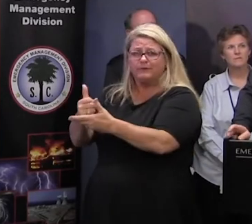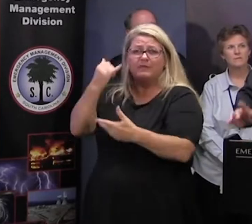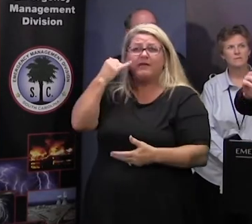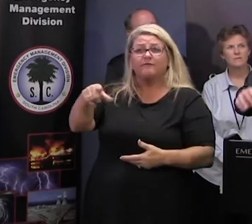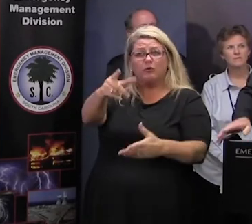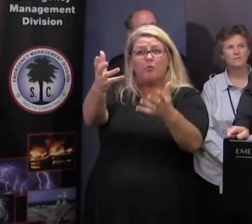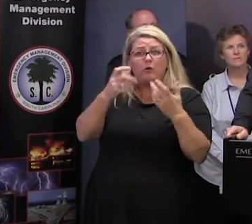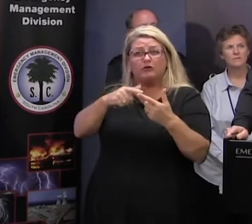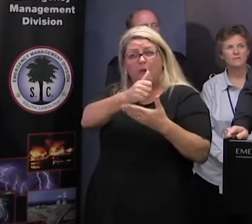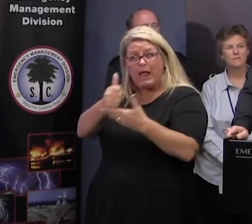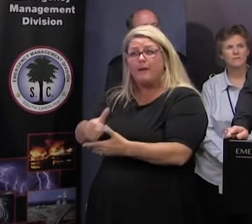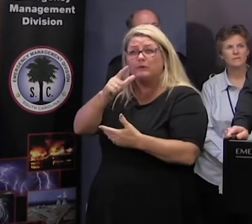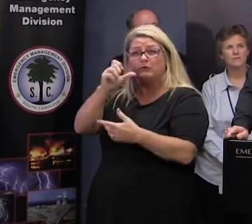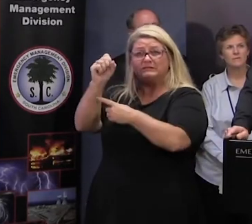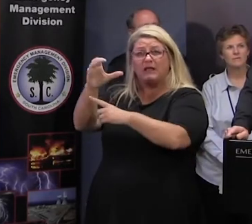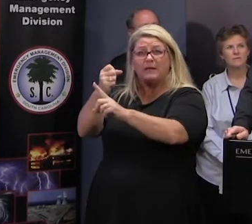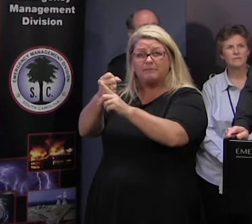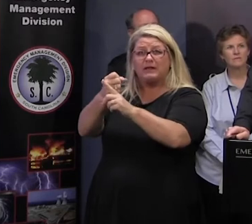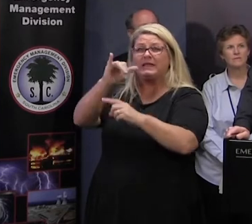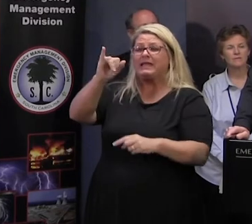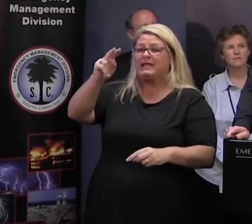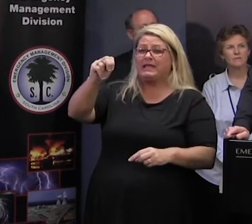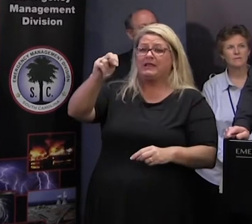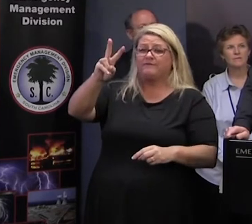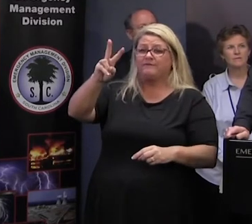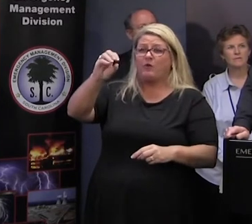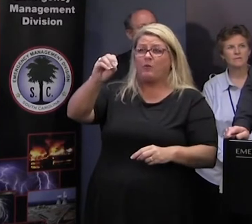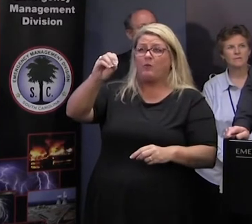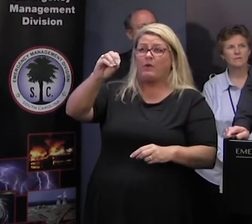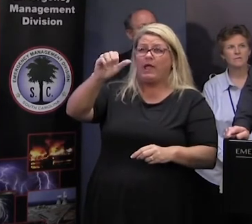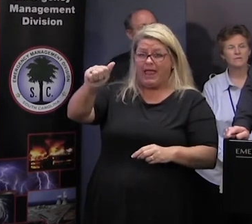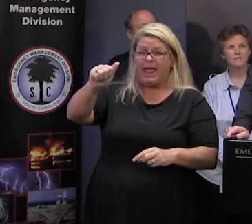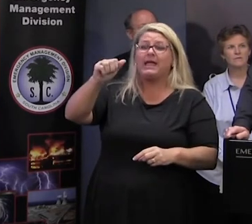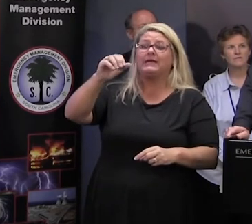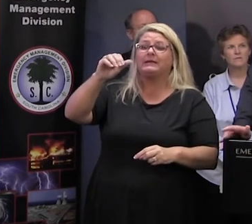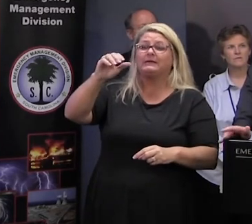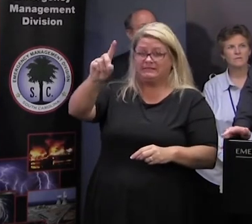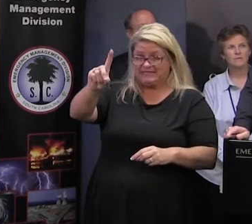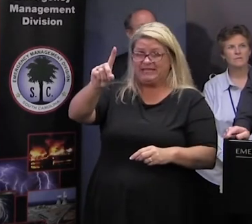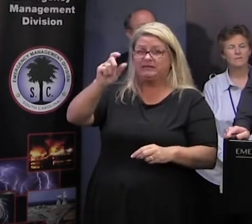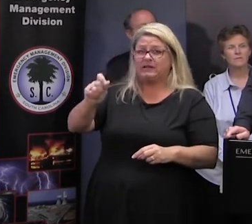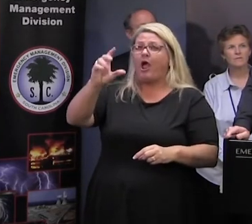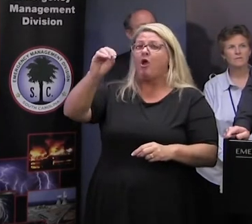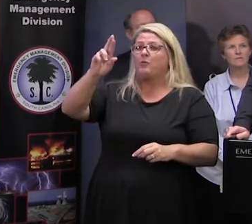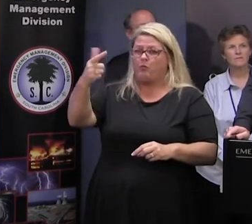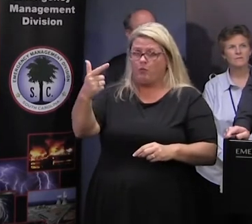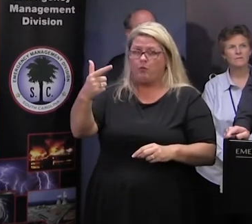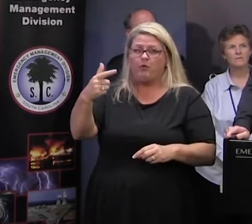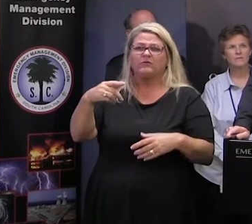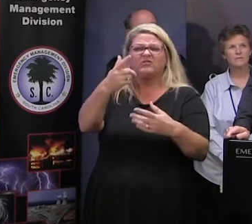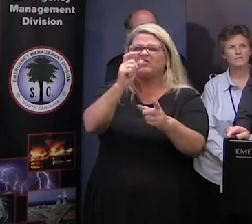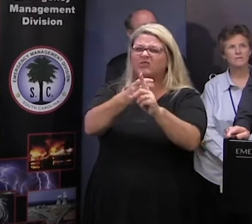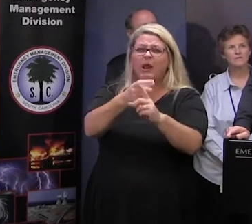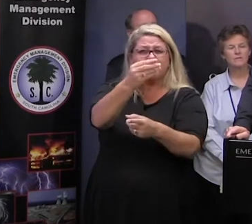South Carolinians that have been impacted, go to nvoad.org, nvoad.org, to see how you can donate cash or get involved with